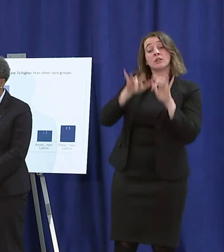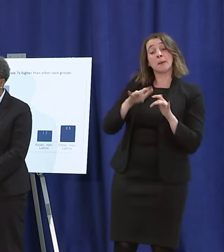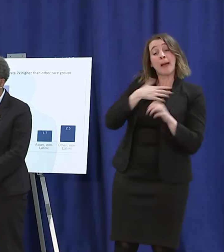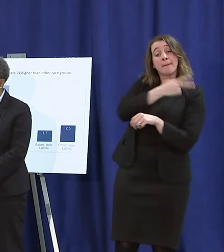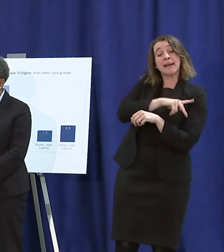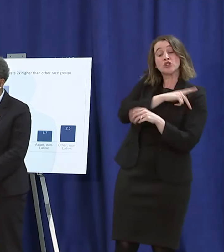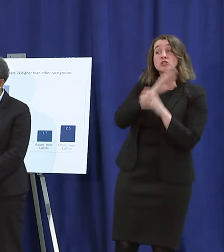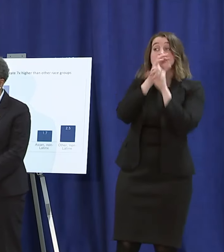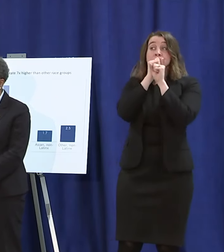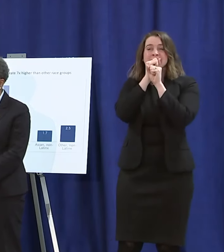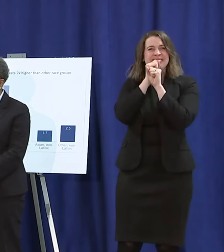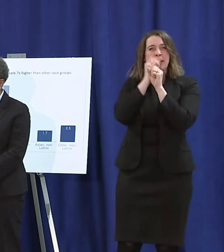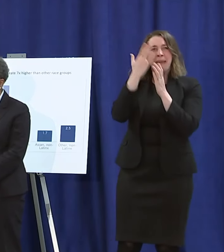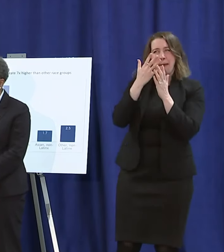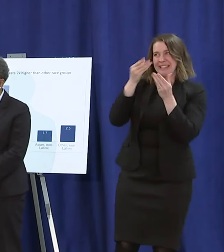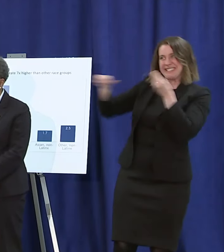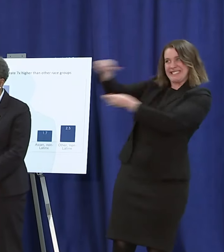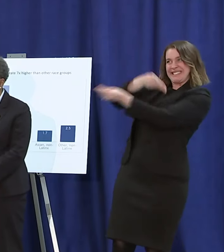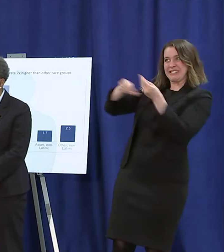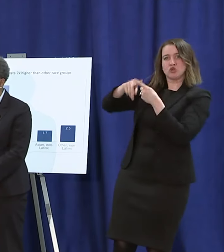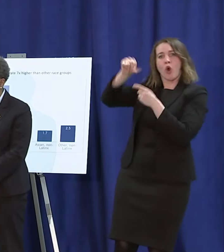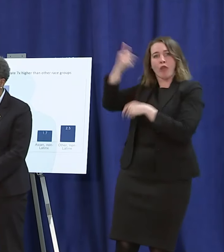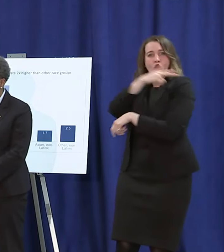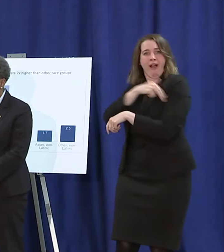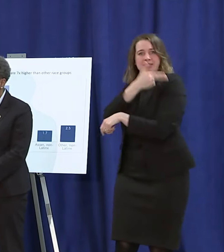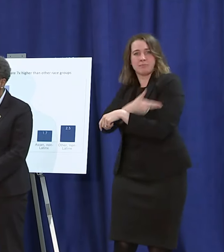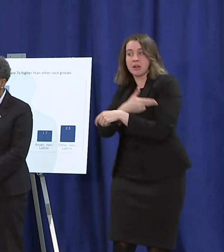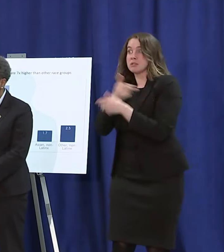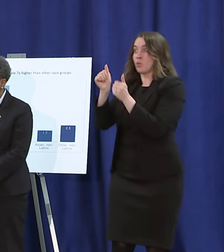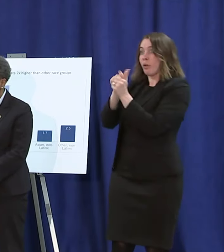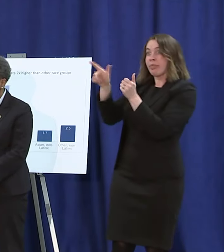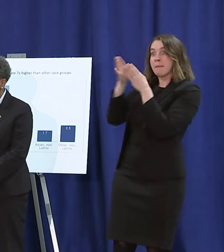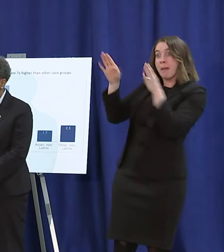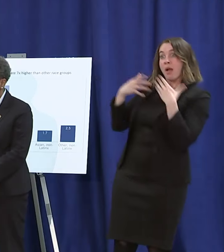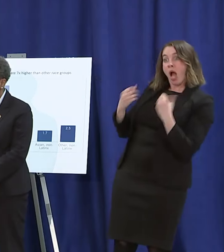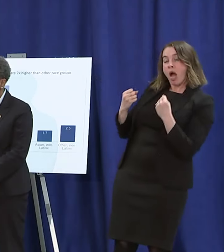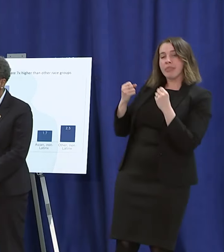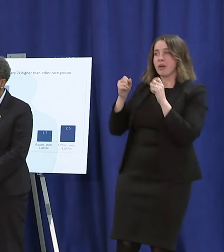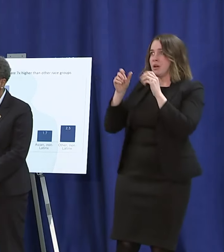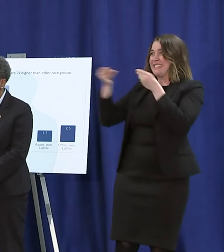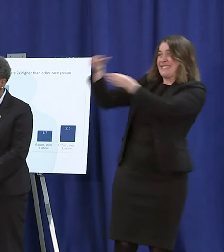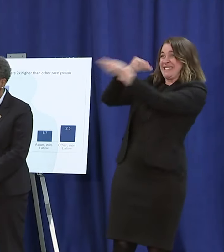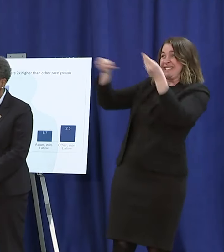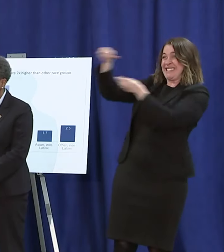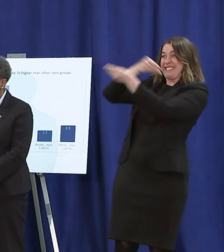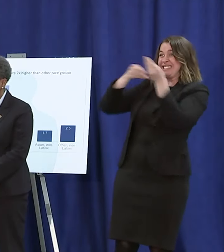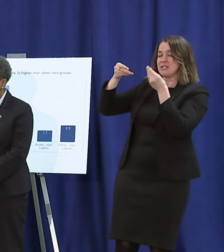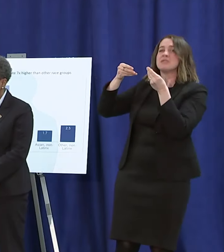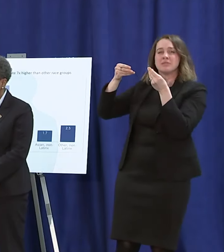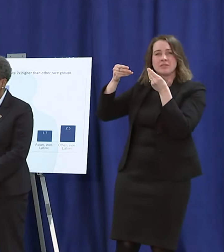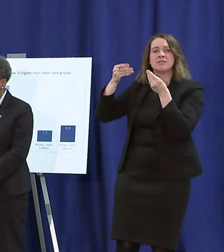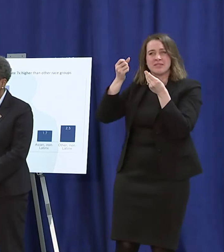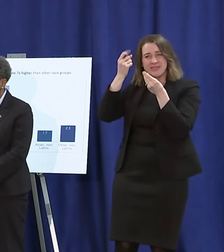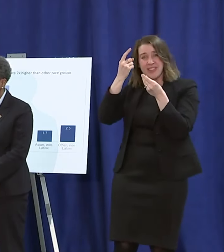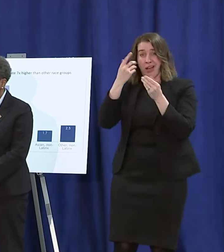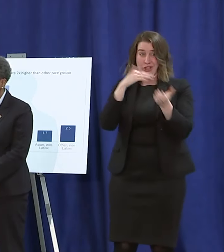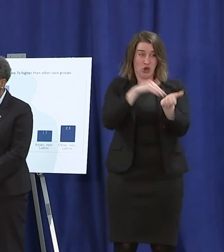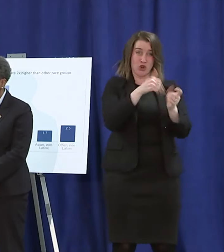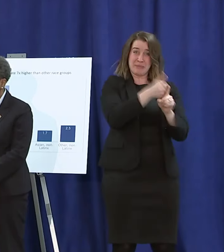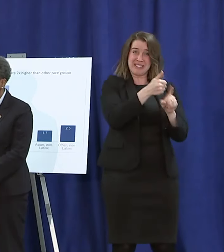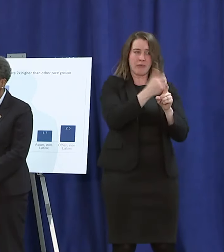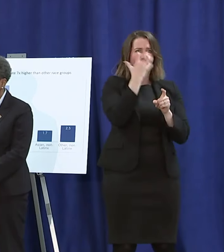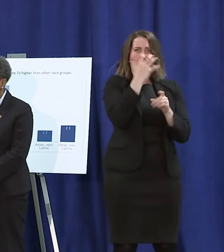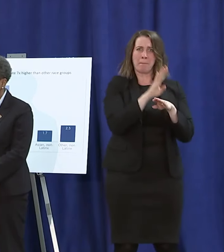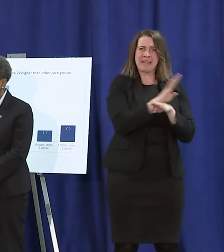be able to more directly access information from the health record without putting that burden on the providers, who of course are so busy taking care